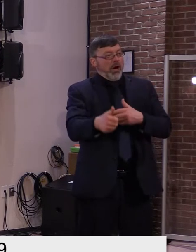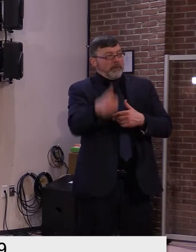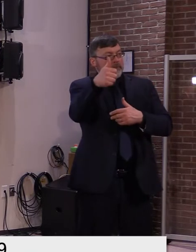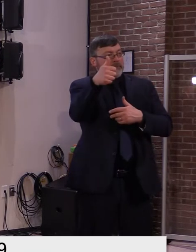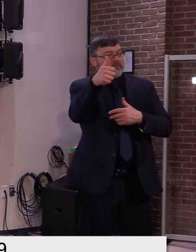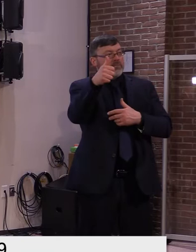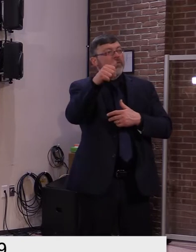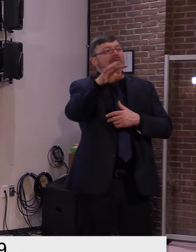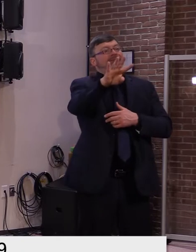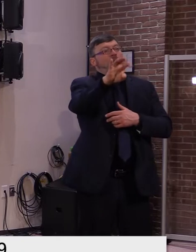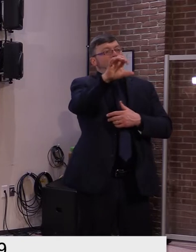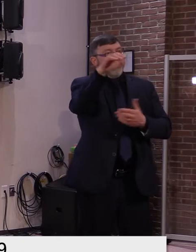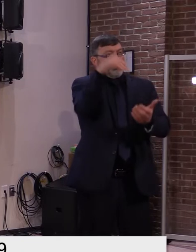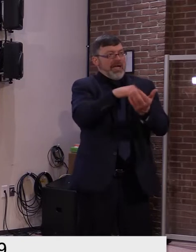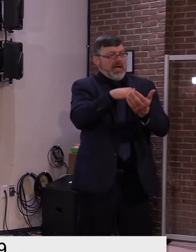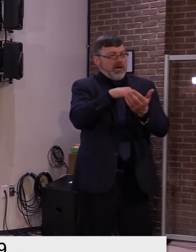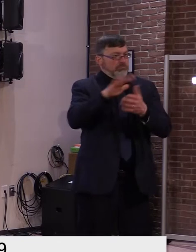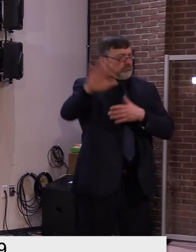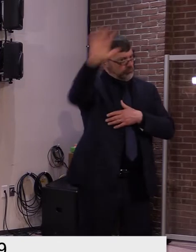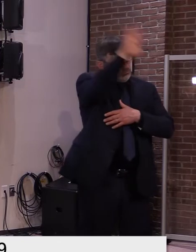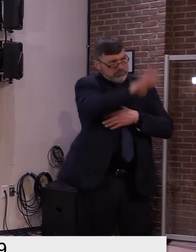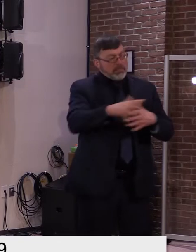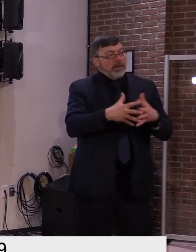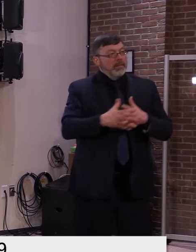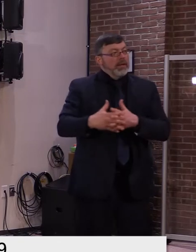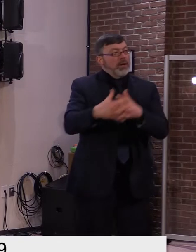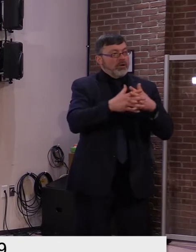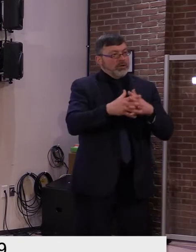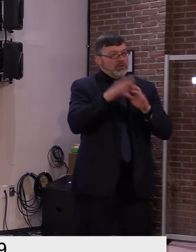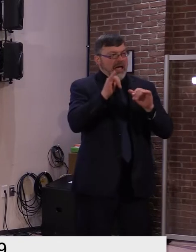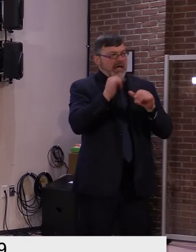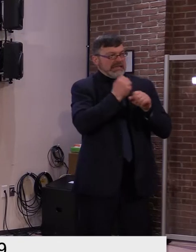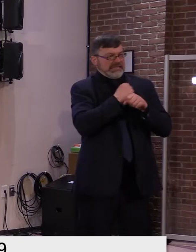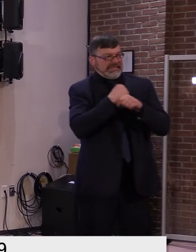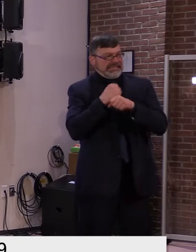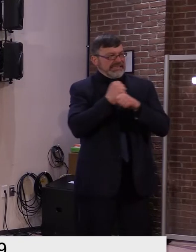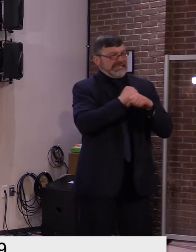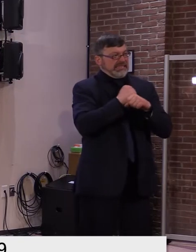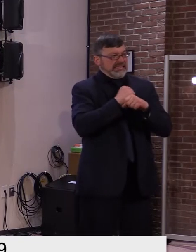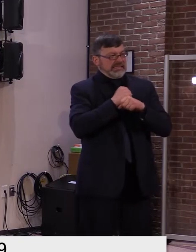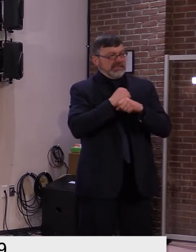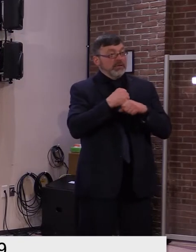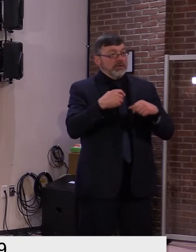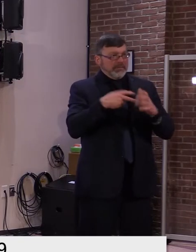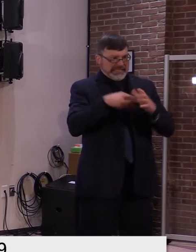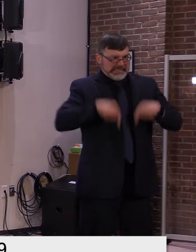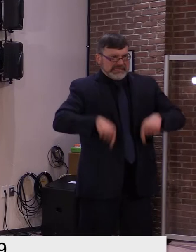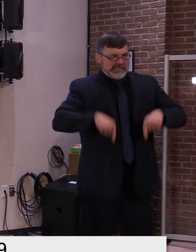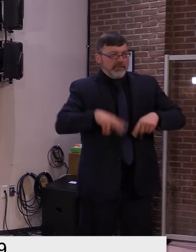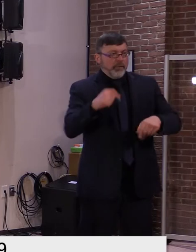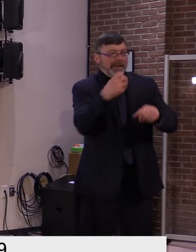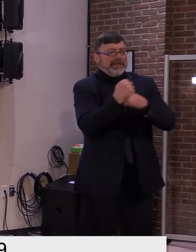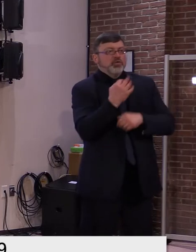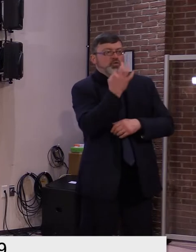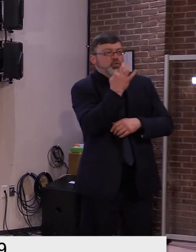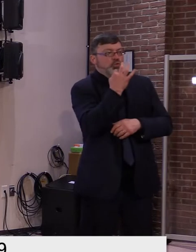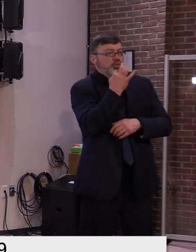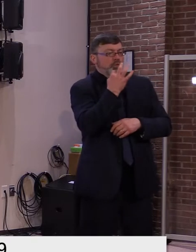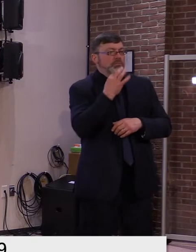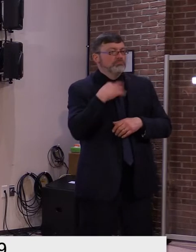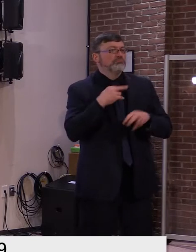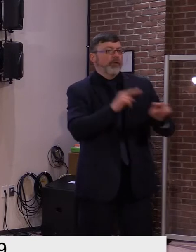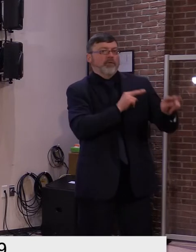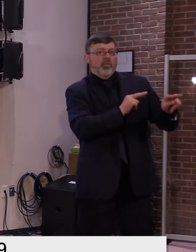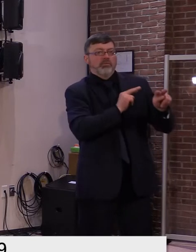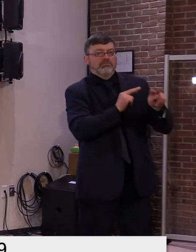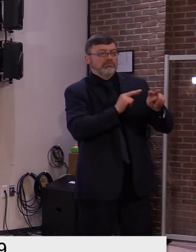receiving a supply of Johnson & Johnson. So these increases means a total of about 800 additional